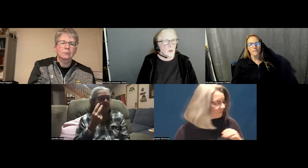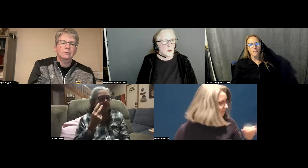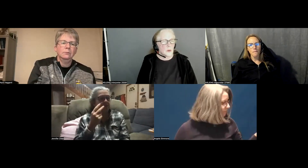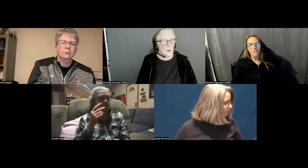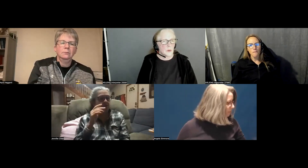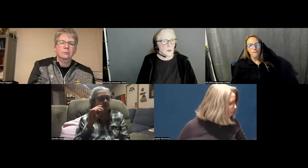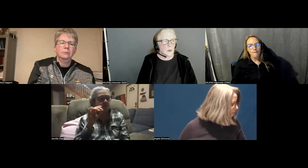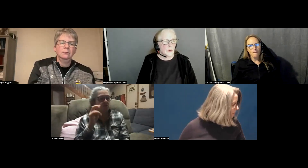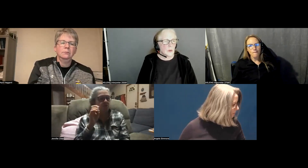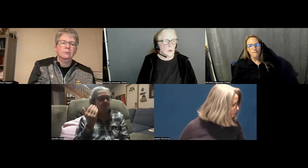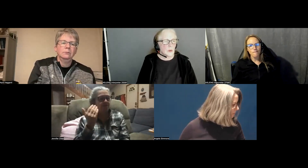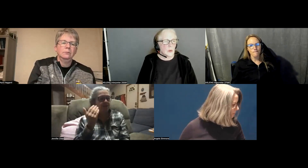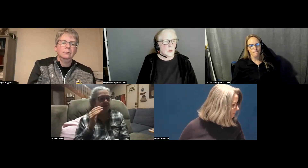Let me look.